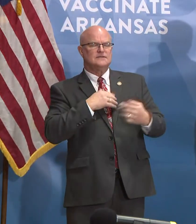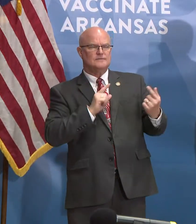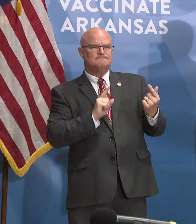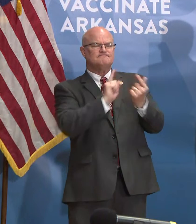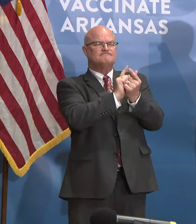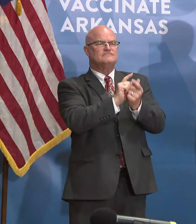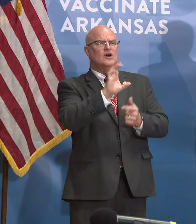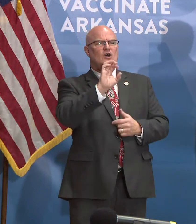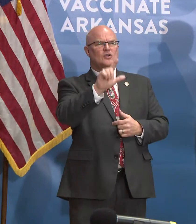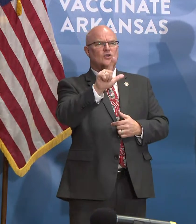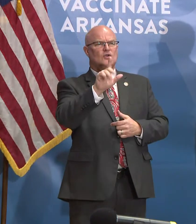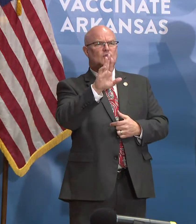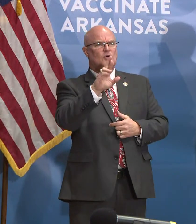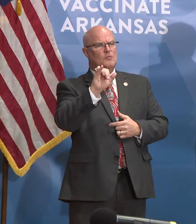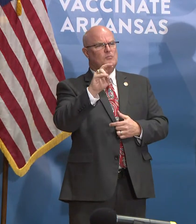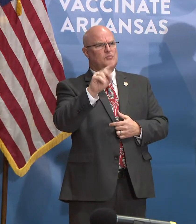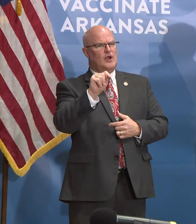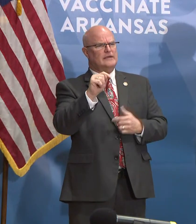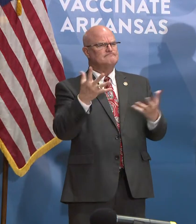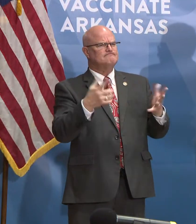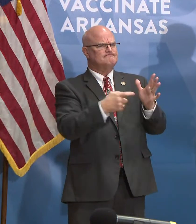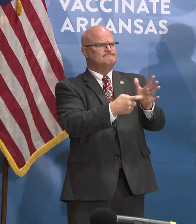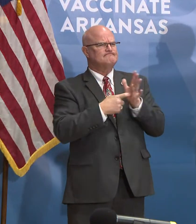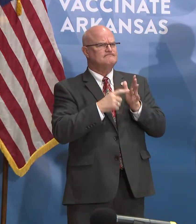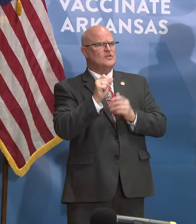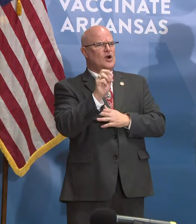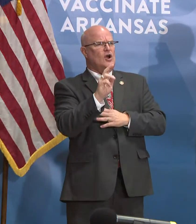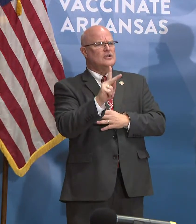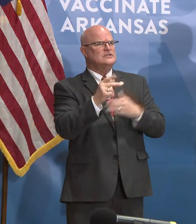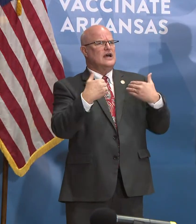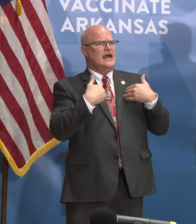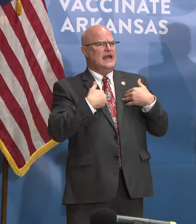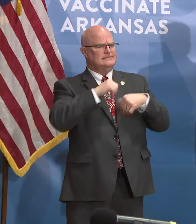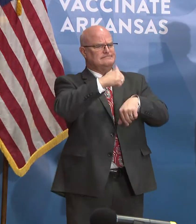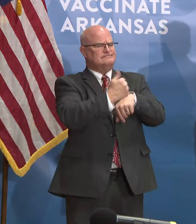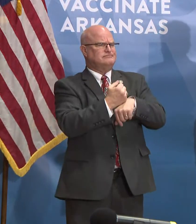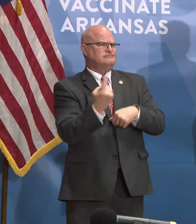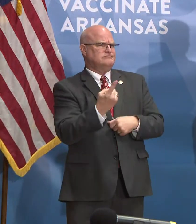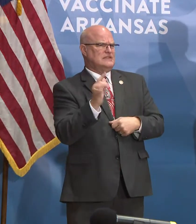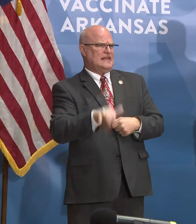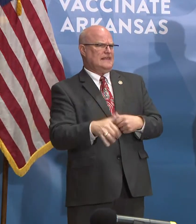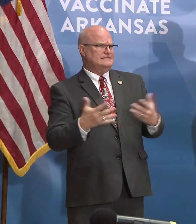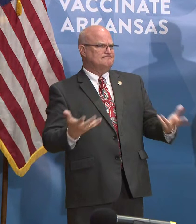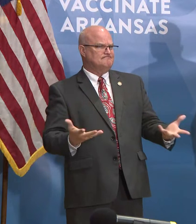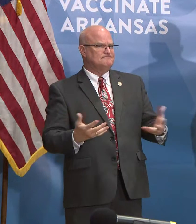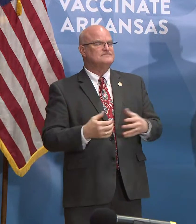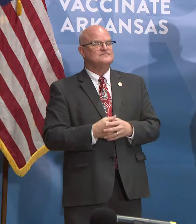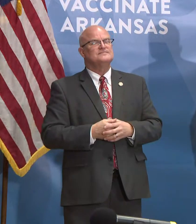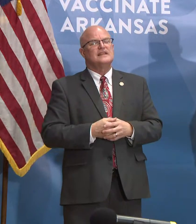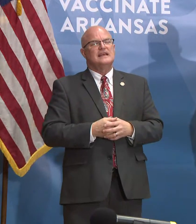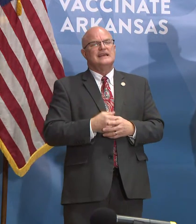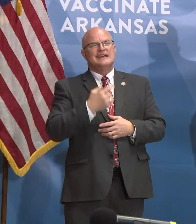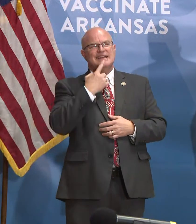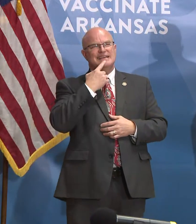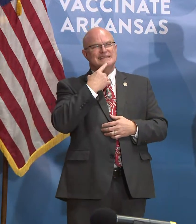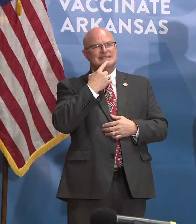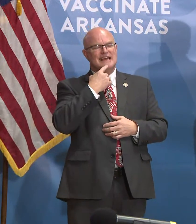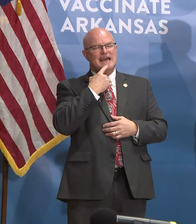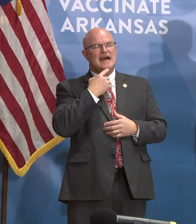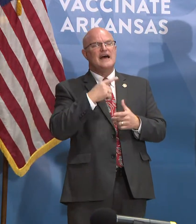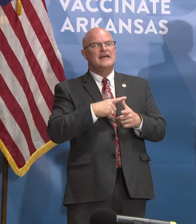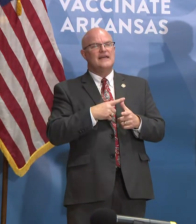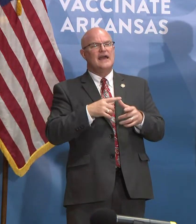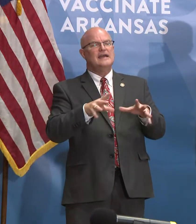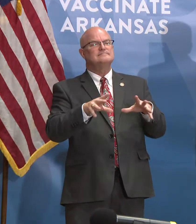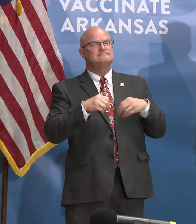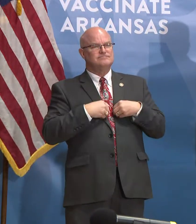Colonel Bryant and asked them, what would it take for Arkansas to do something like this? And as he said, they took the ball